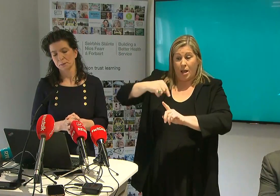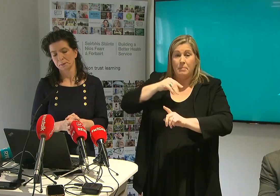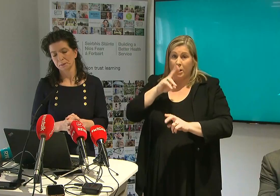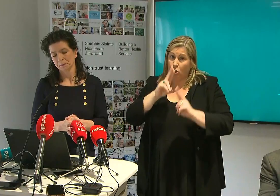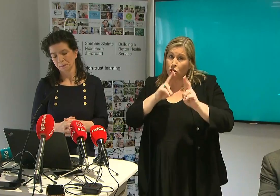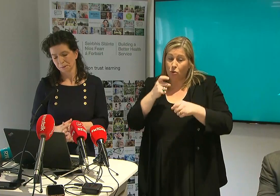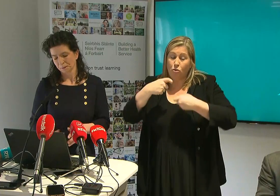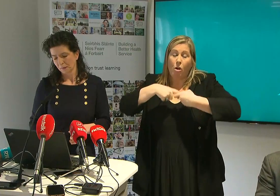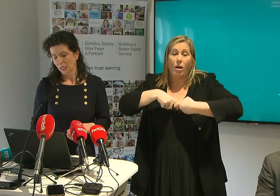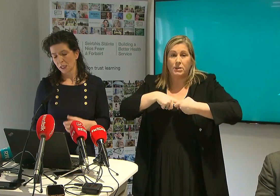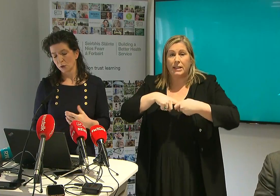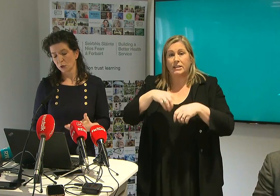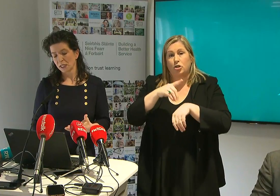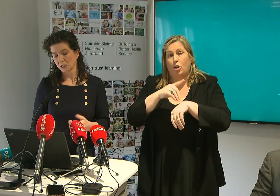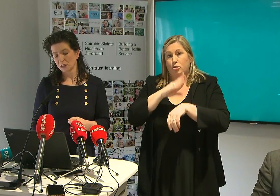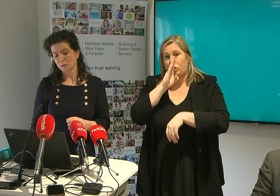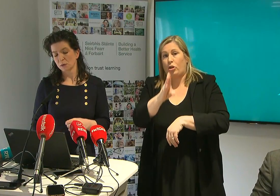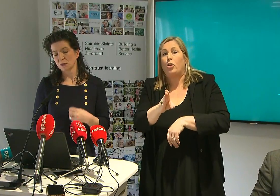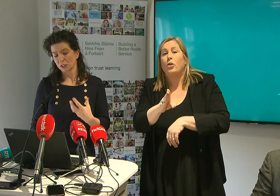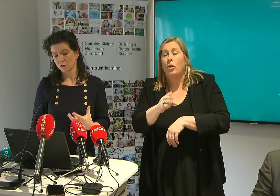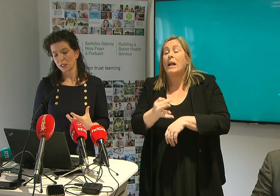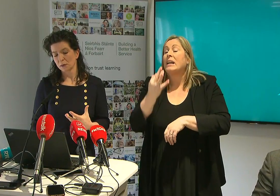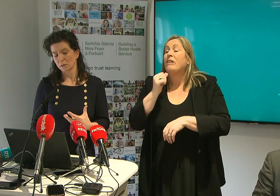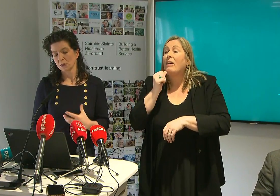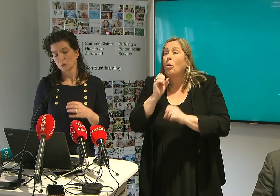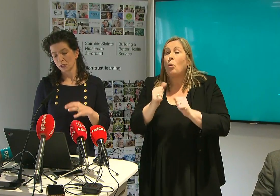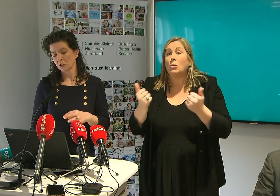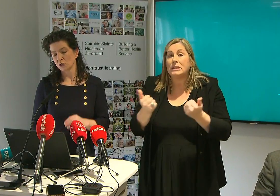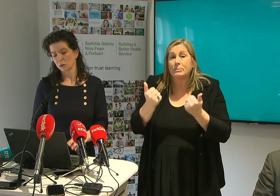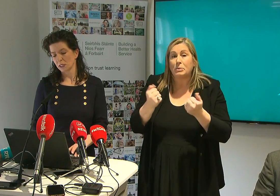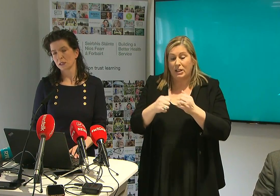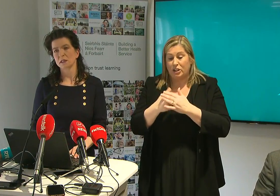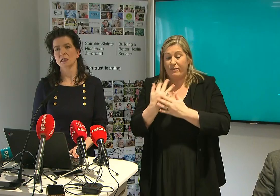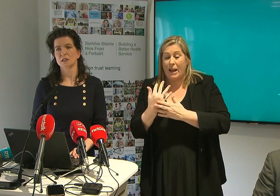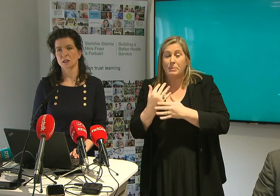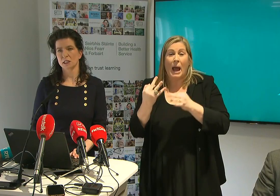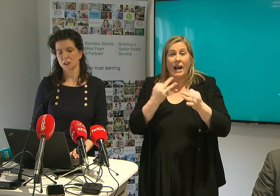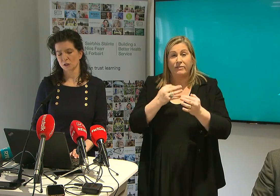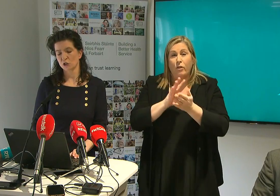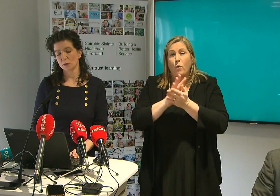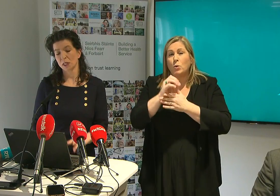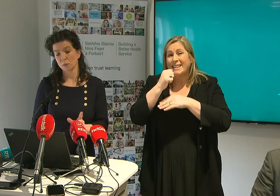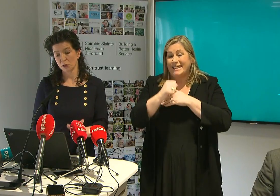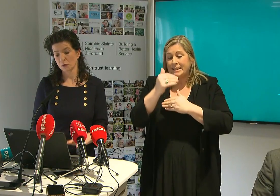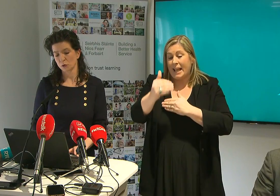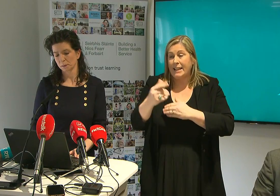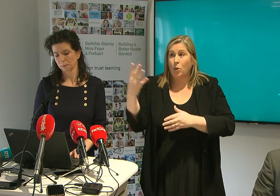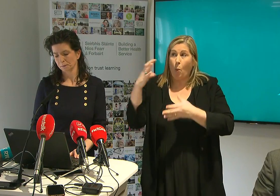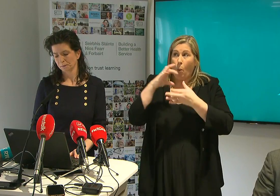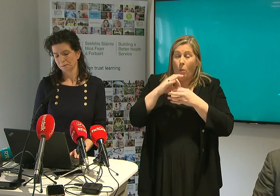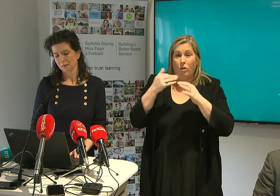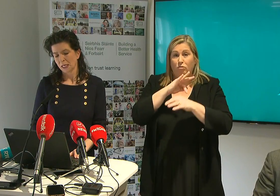doctor. And anyone who hasn't got symptoms, if they develop them within 2 weeks, they need to contact their GP by